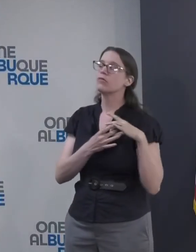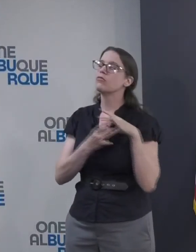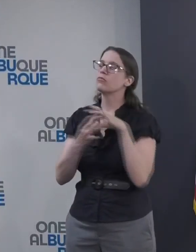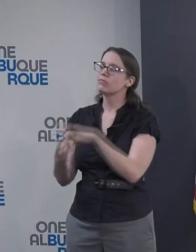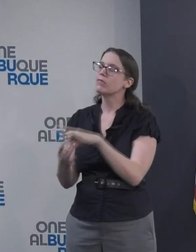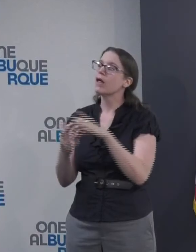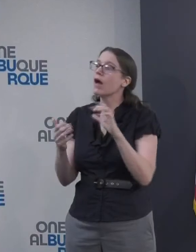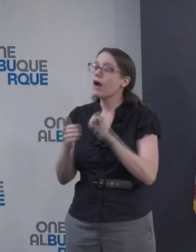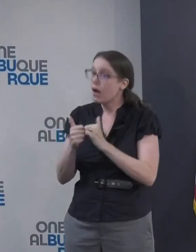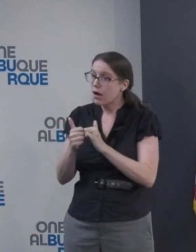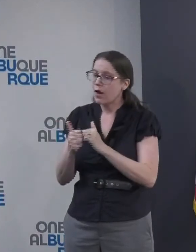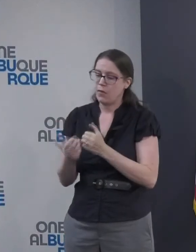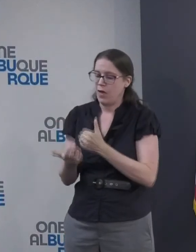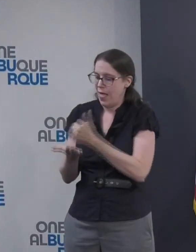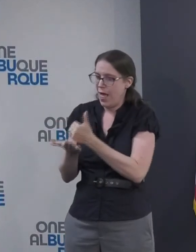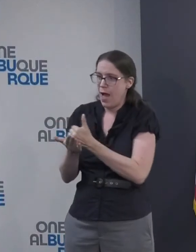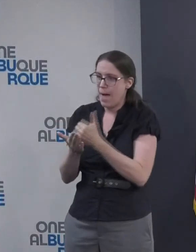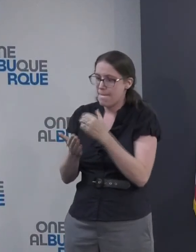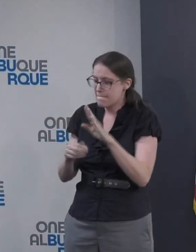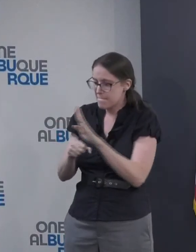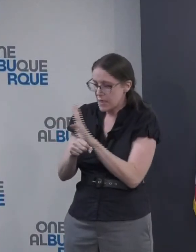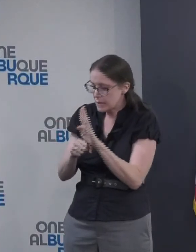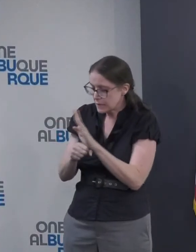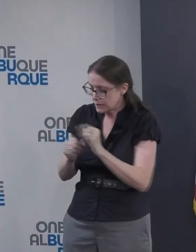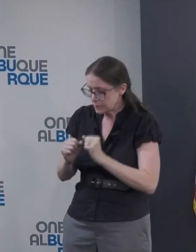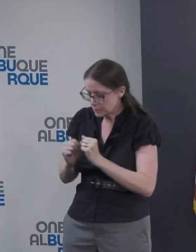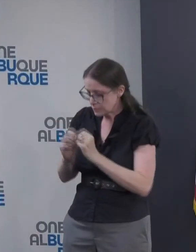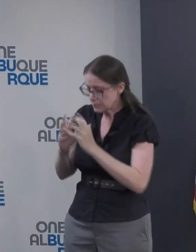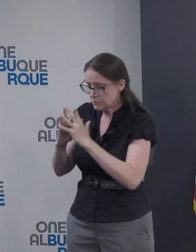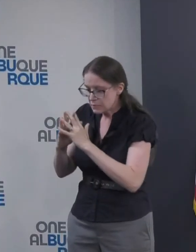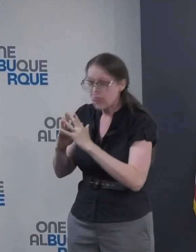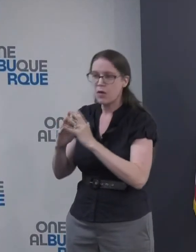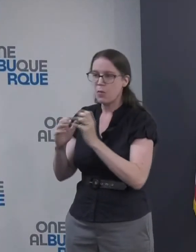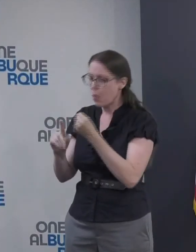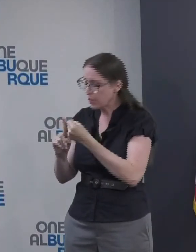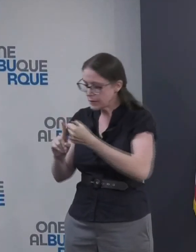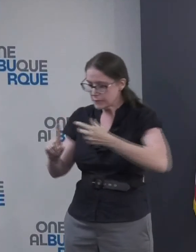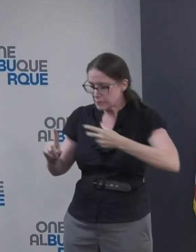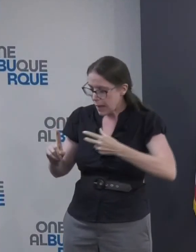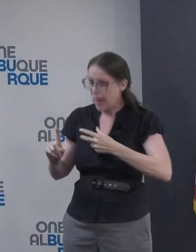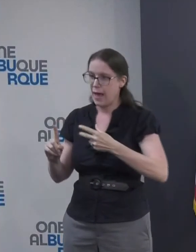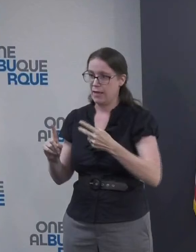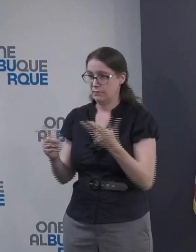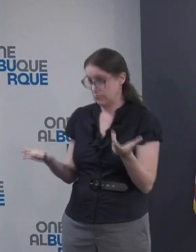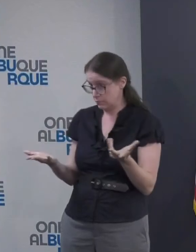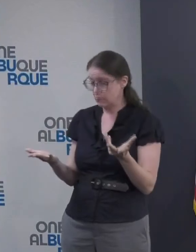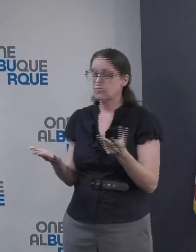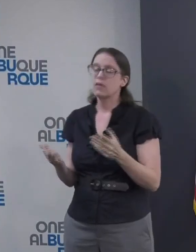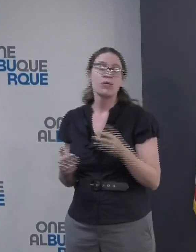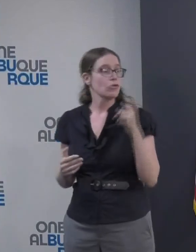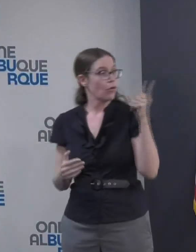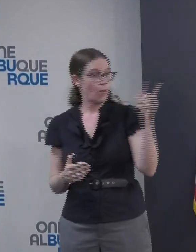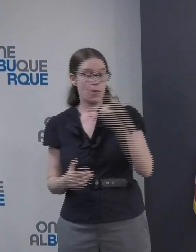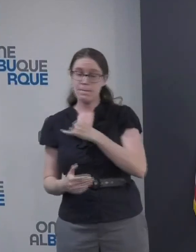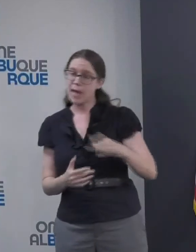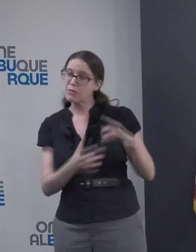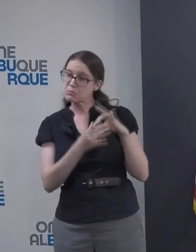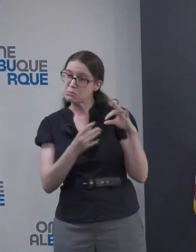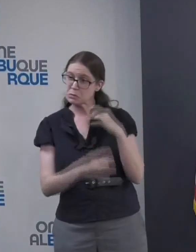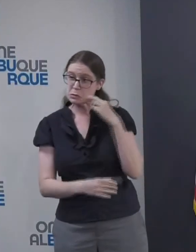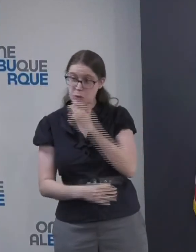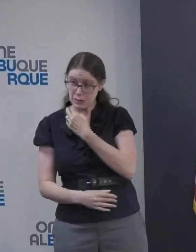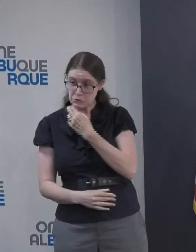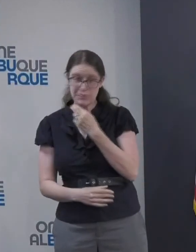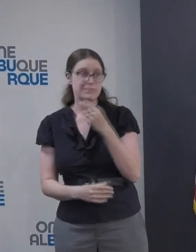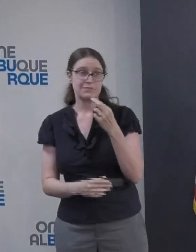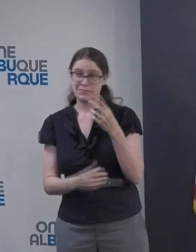local businesses in the expansion or the construction as it relates to their business. So to the mayor's point, the